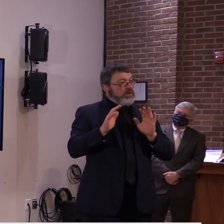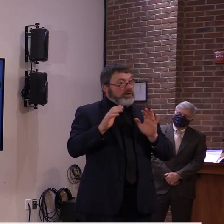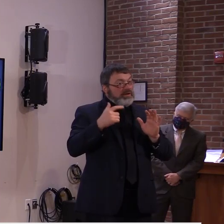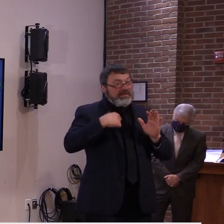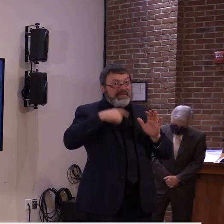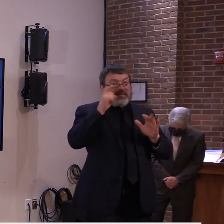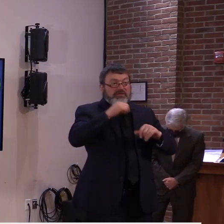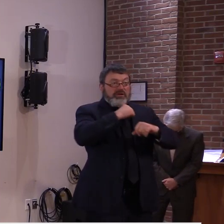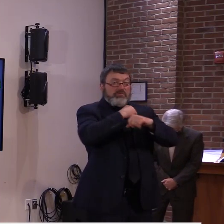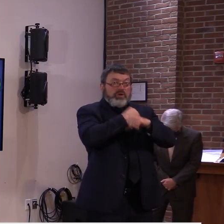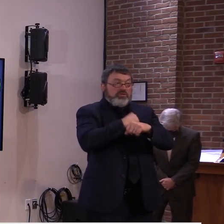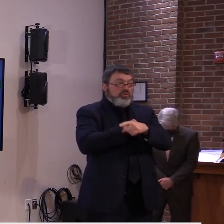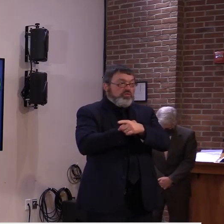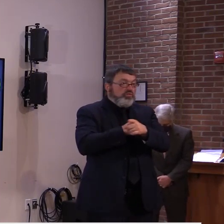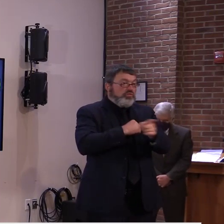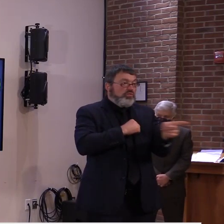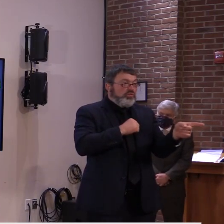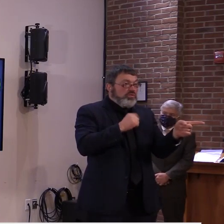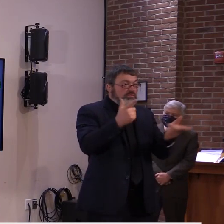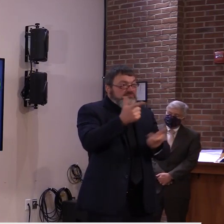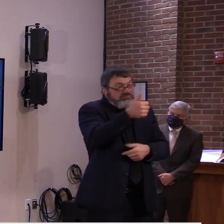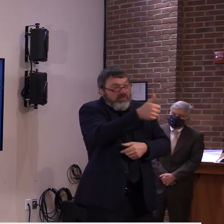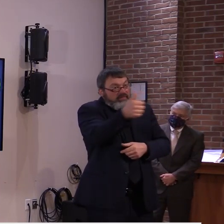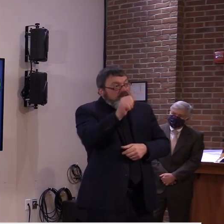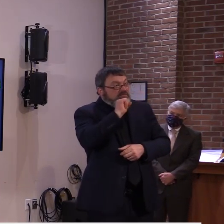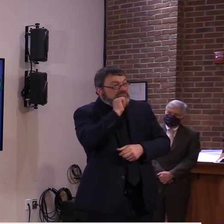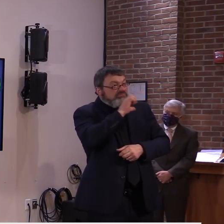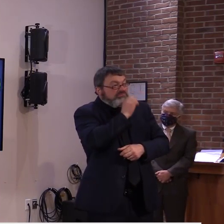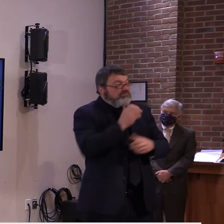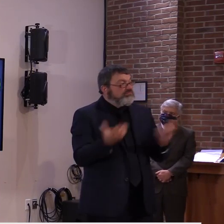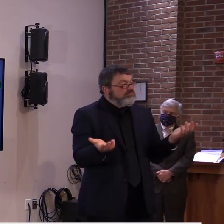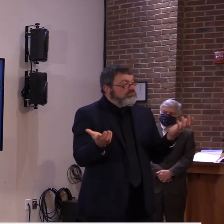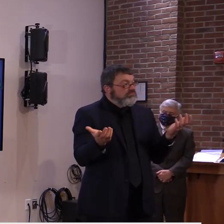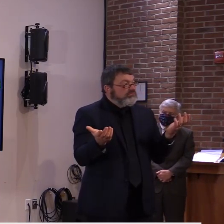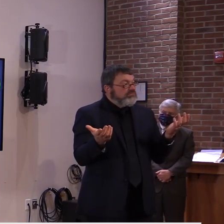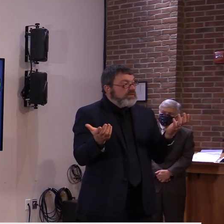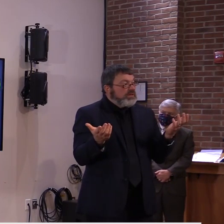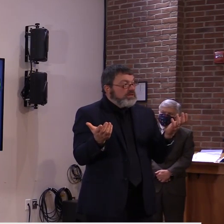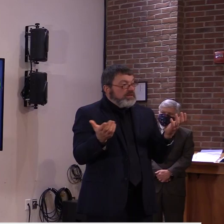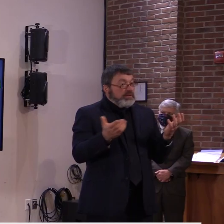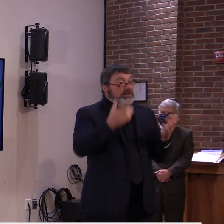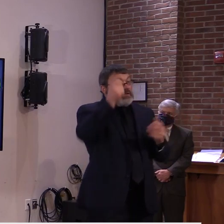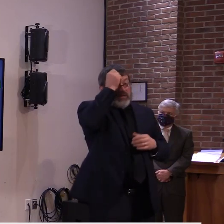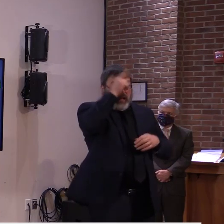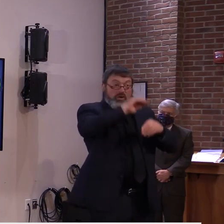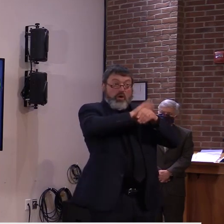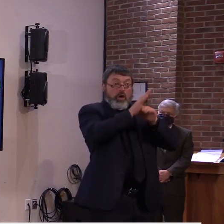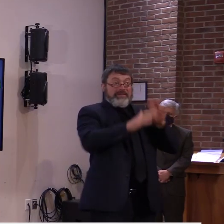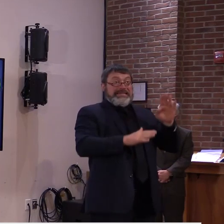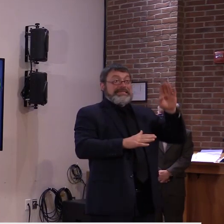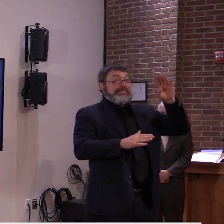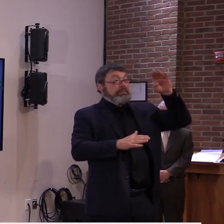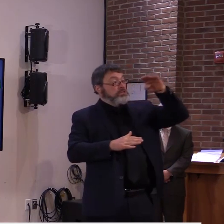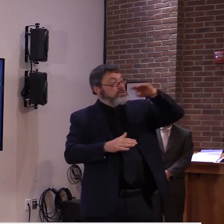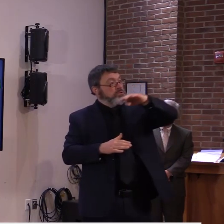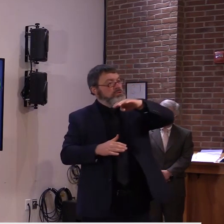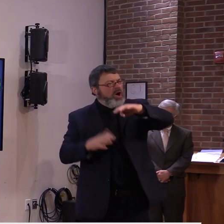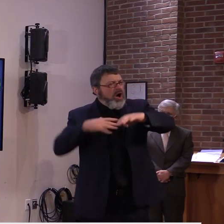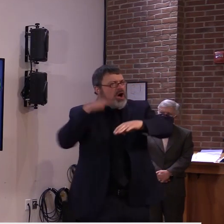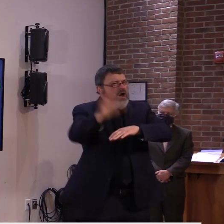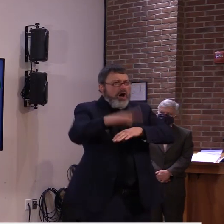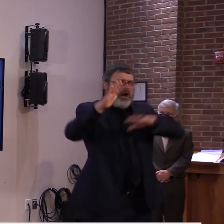personally, but as well as to us as a society. And we're not trying to penalize anybody. We're trying to help